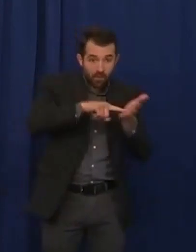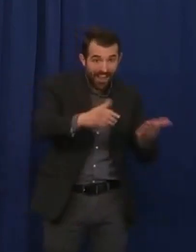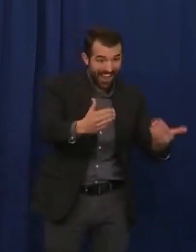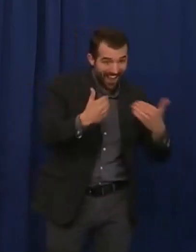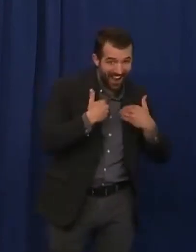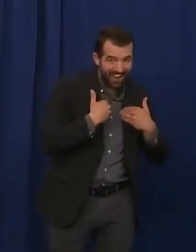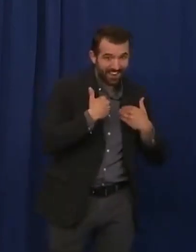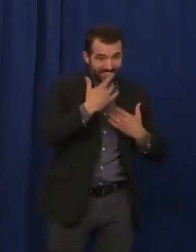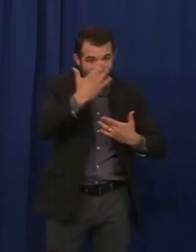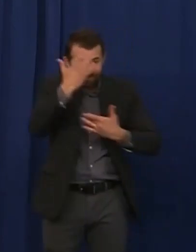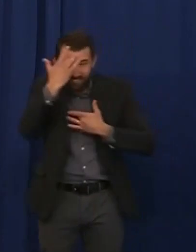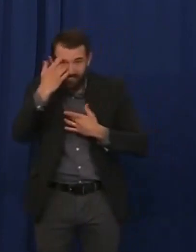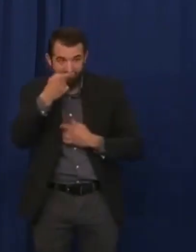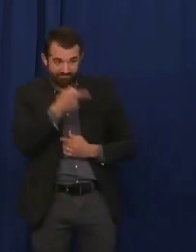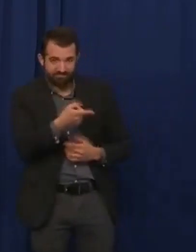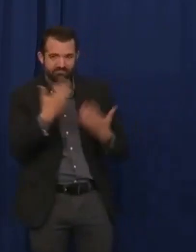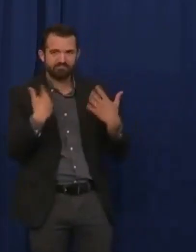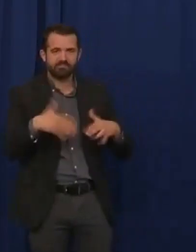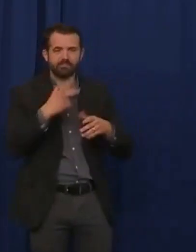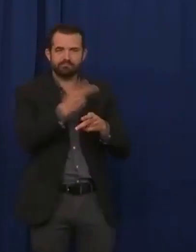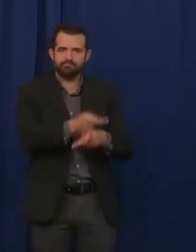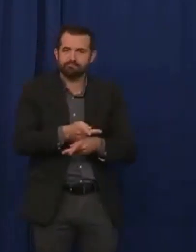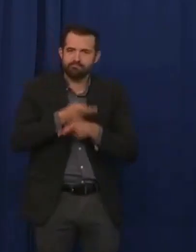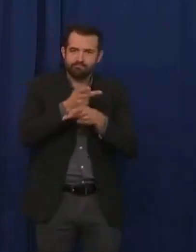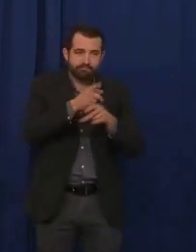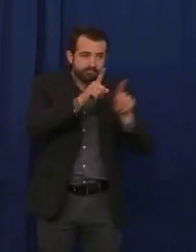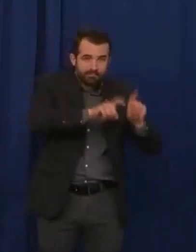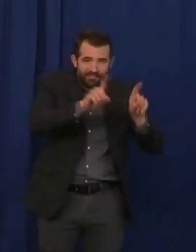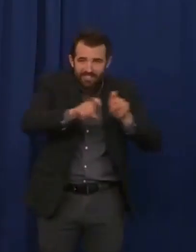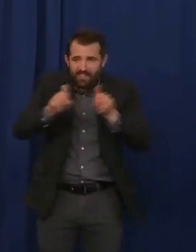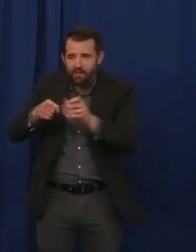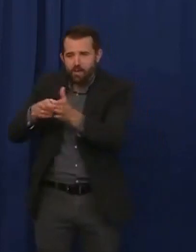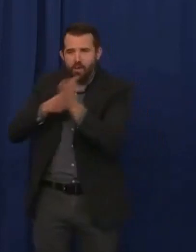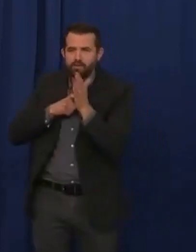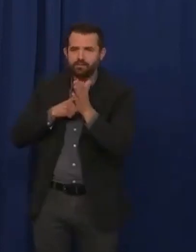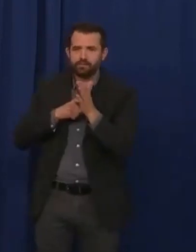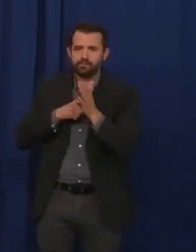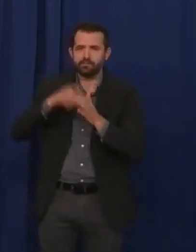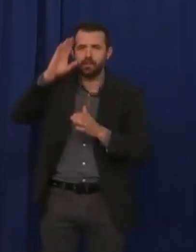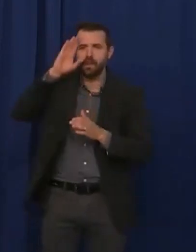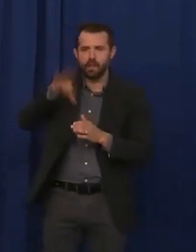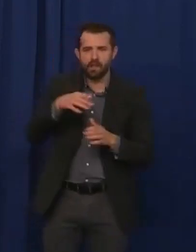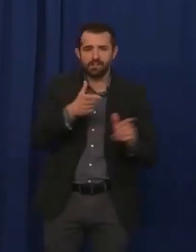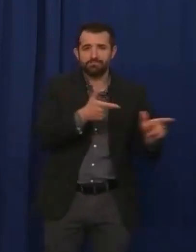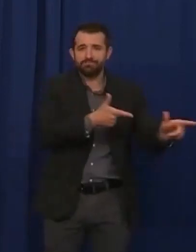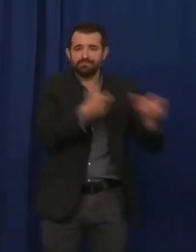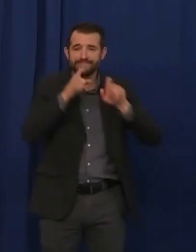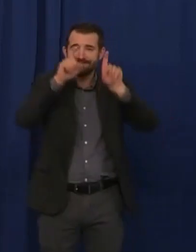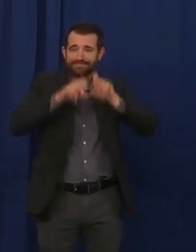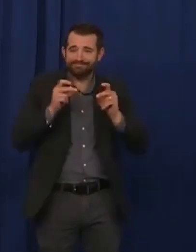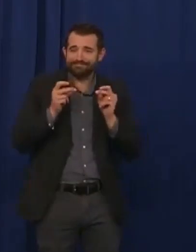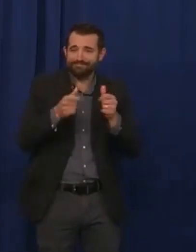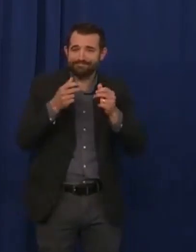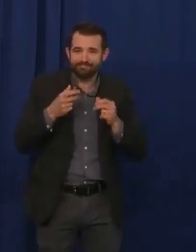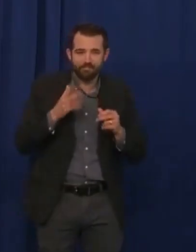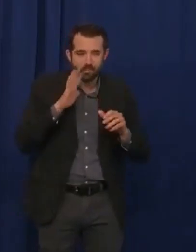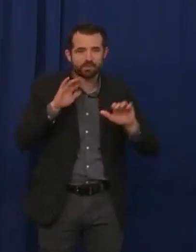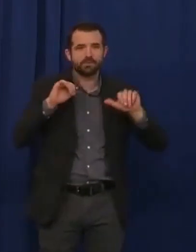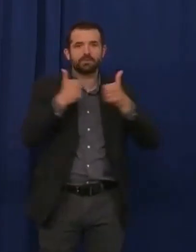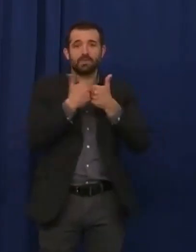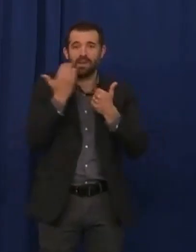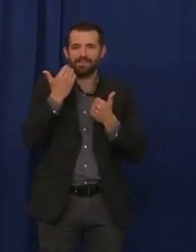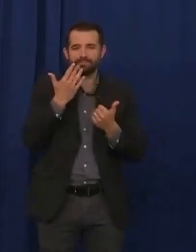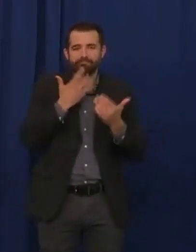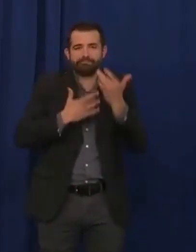of our economy. While the widespread availability of rapid testing remains a challenge, the state is